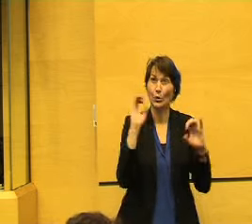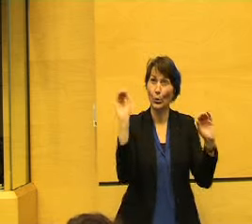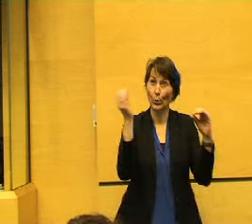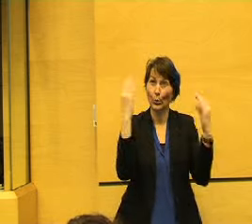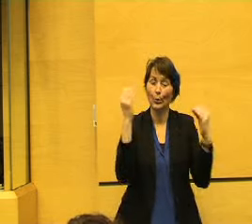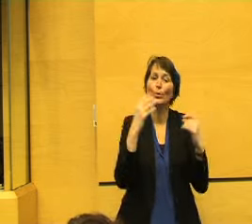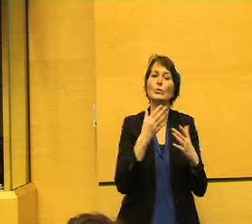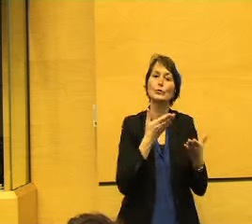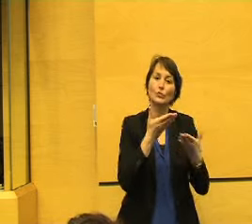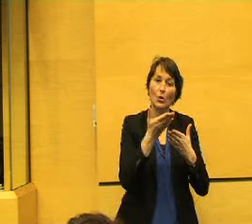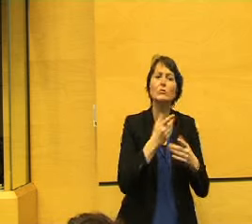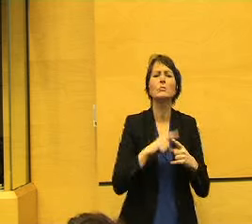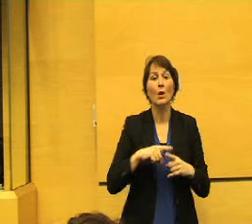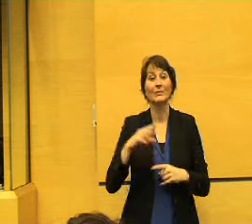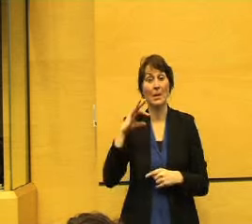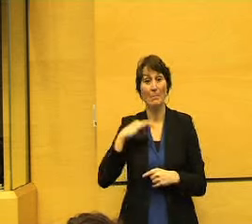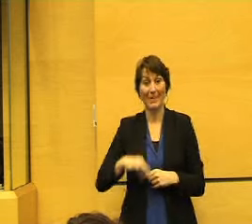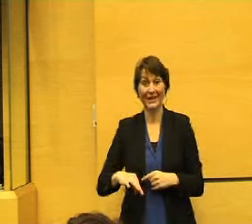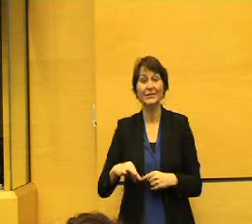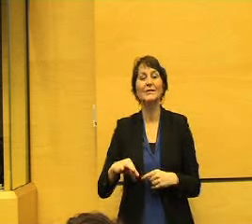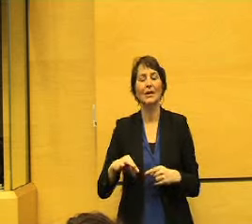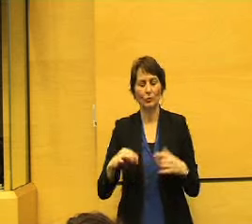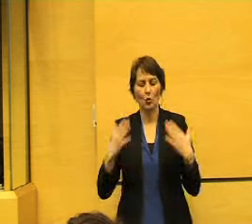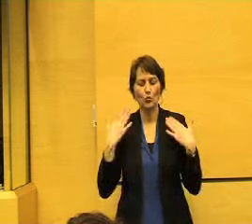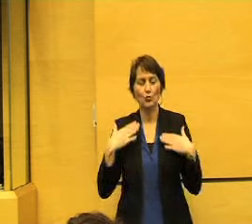Development and Human Security has the